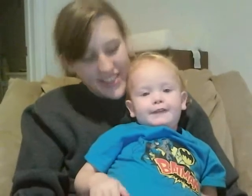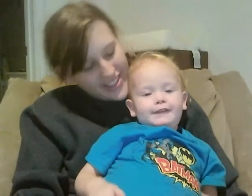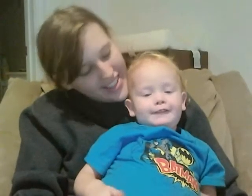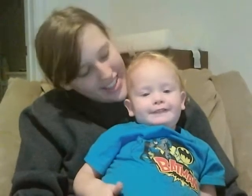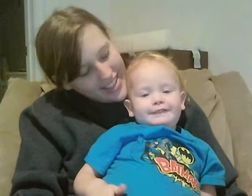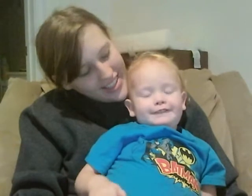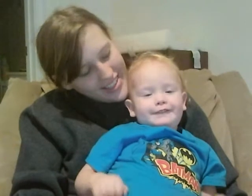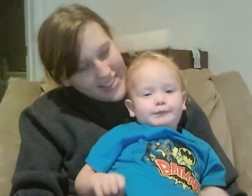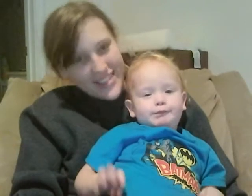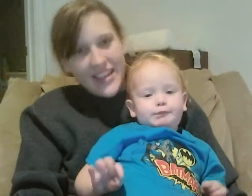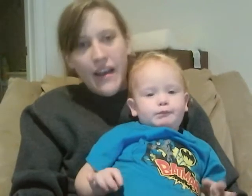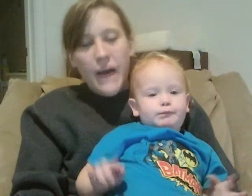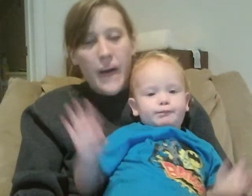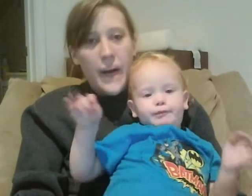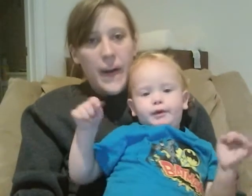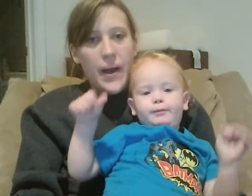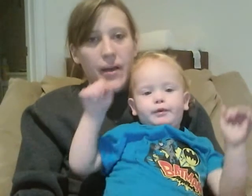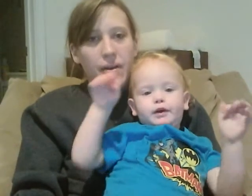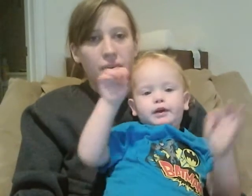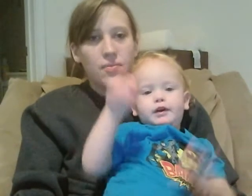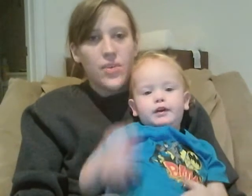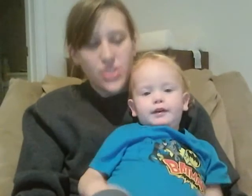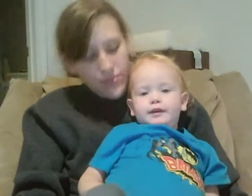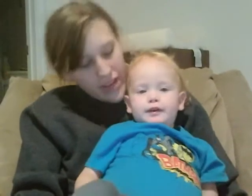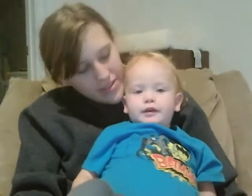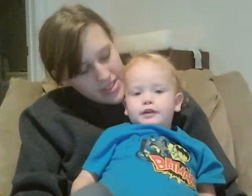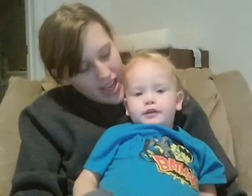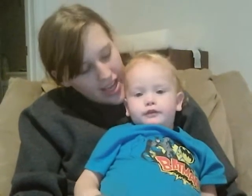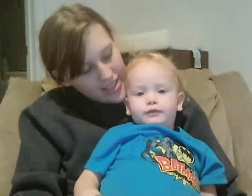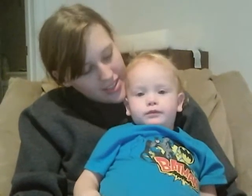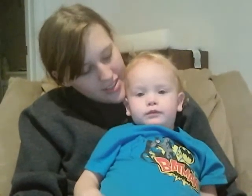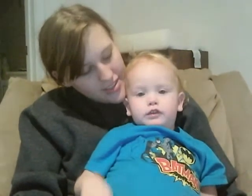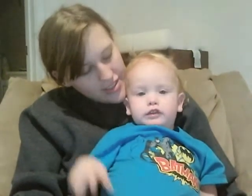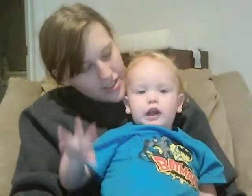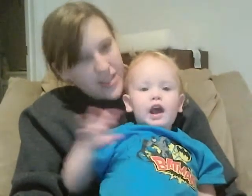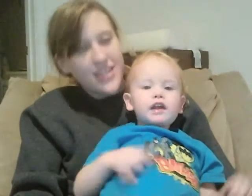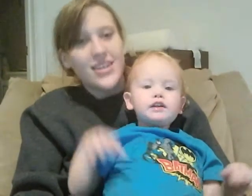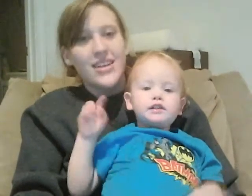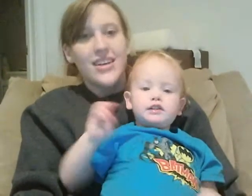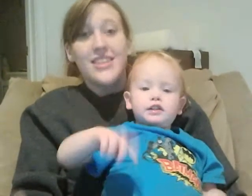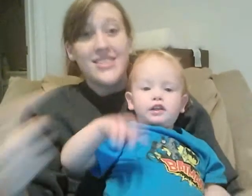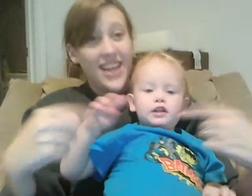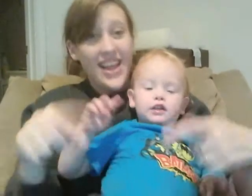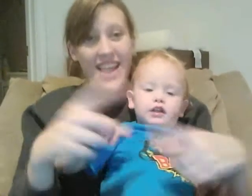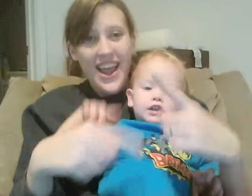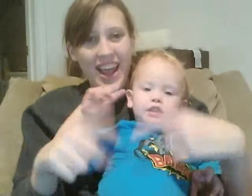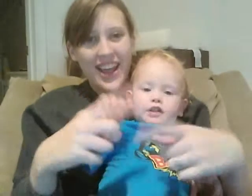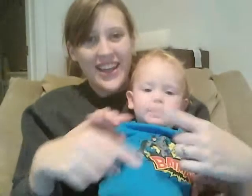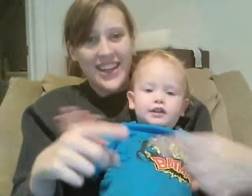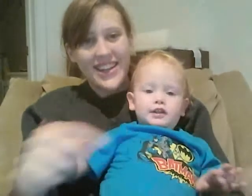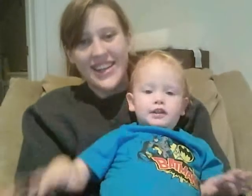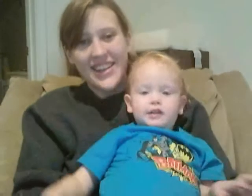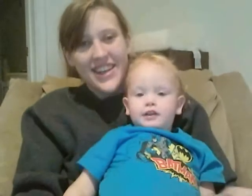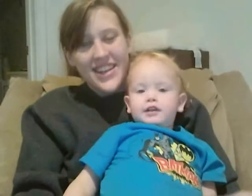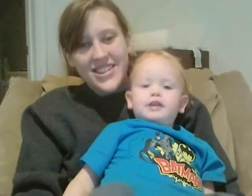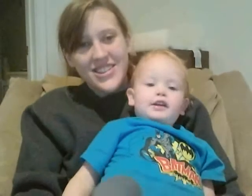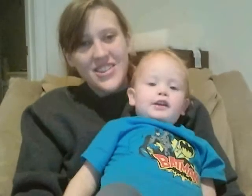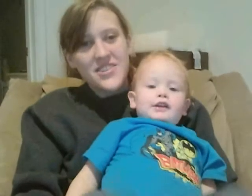Good. Um, what's your favorite sign? Daddy. Sign. Do you